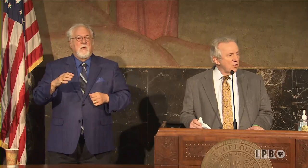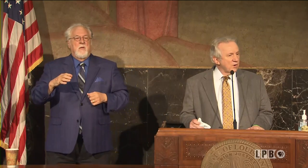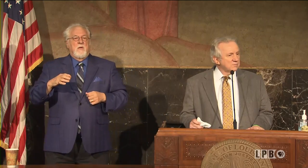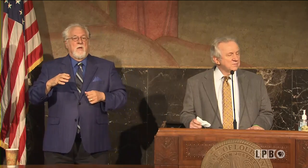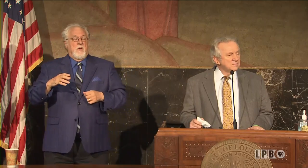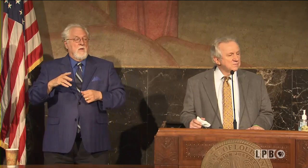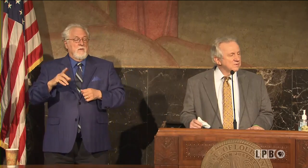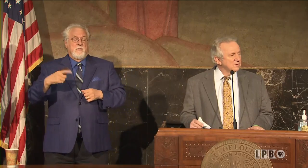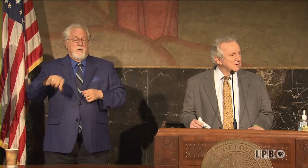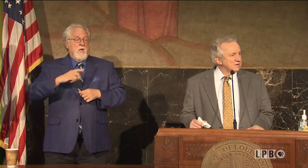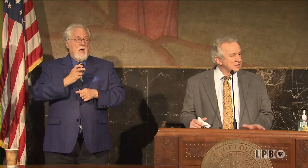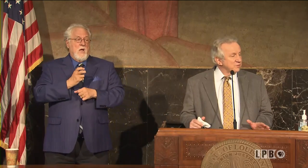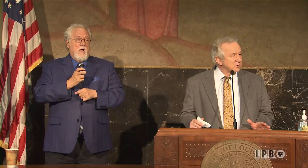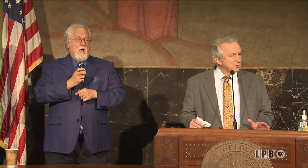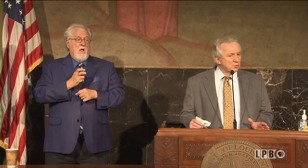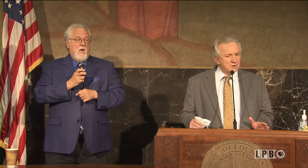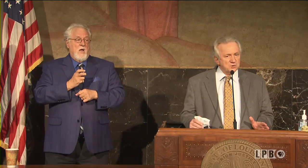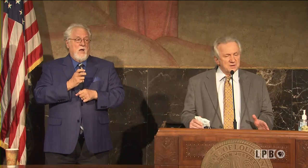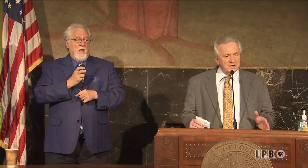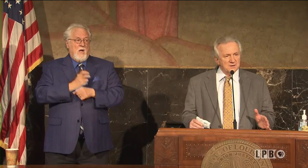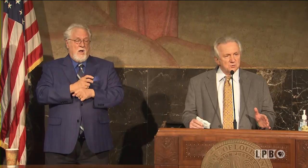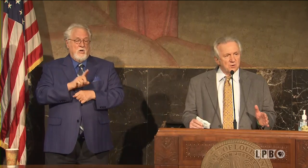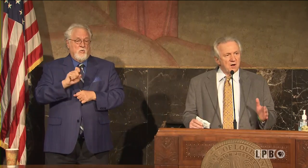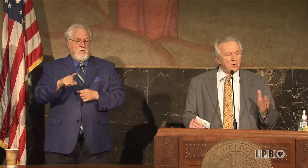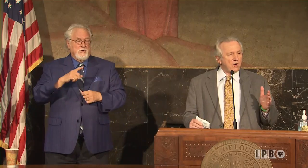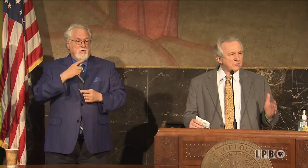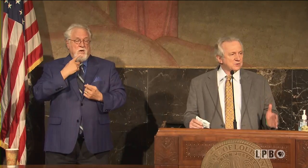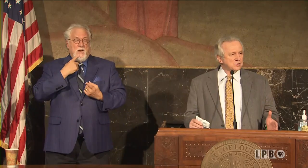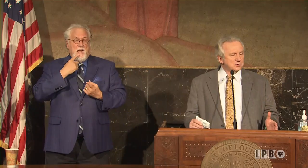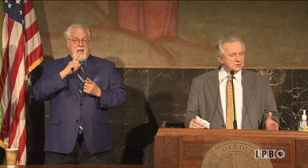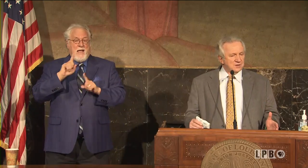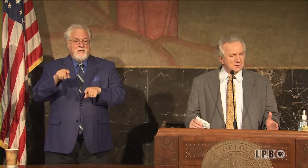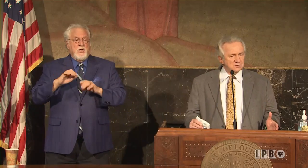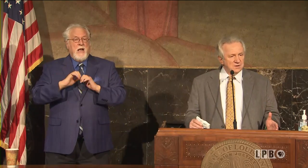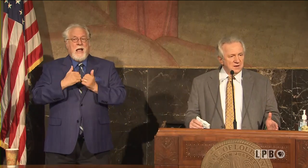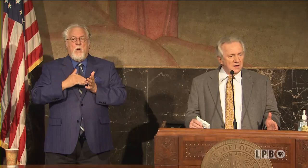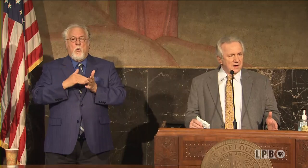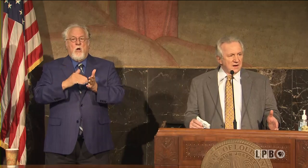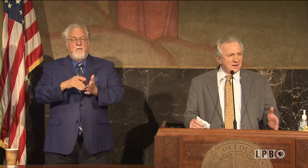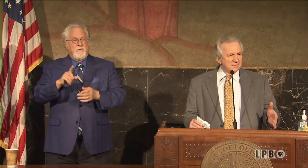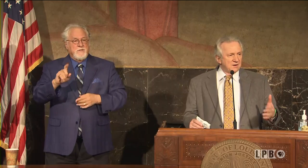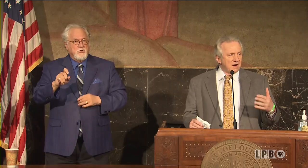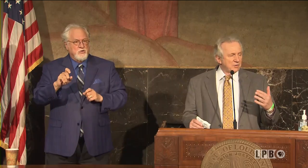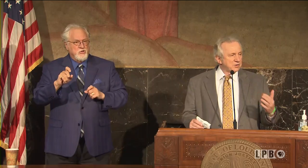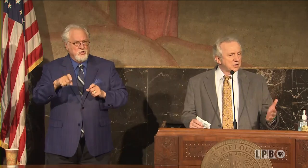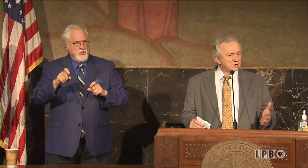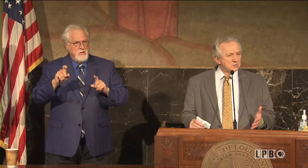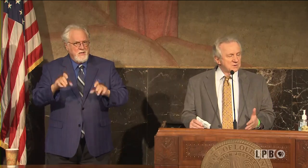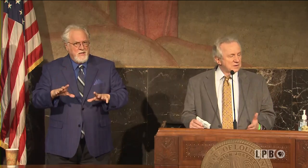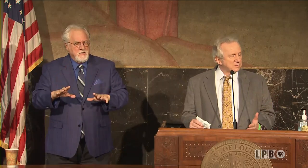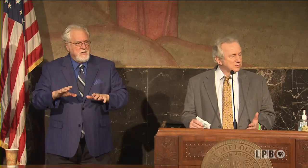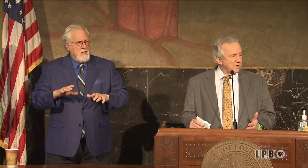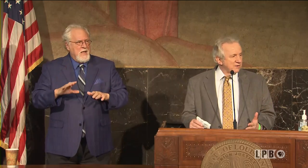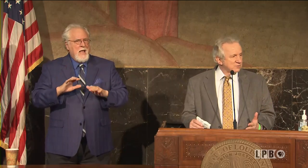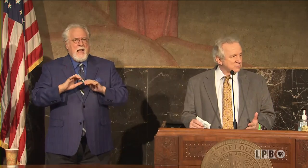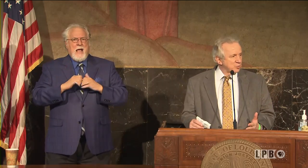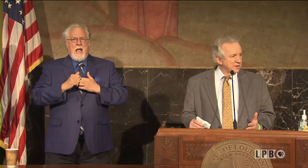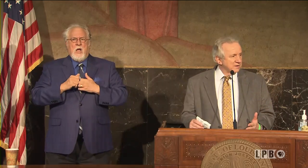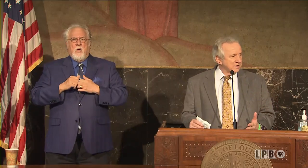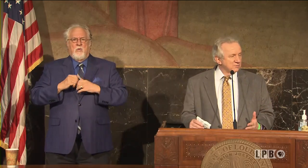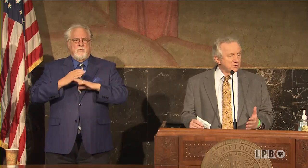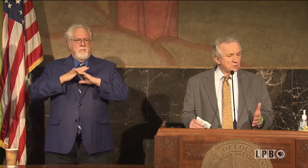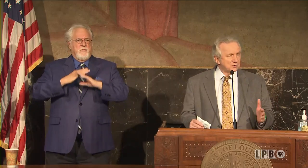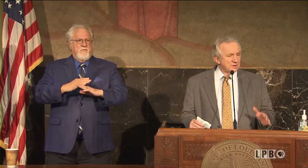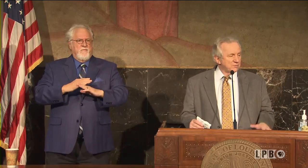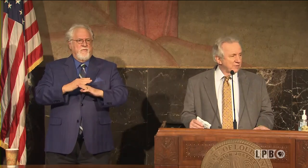it's a hard, difficult question to answer. How often should you test? And how are you going to keep this virus from